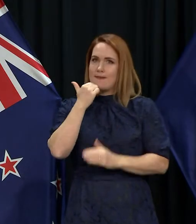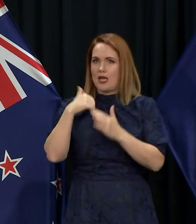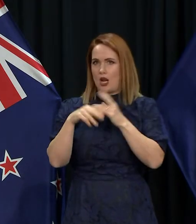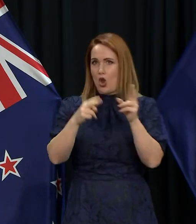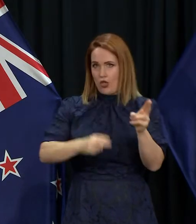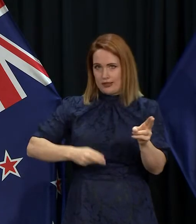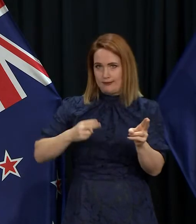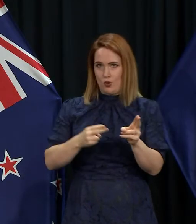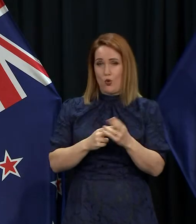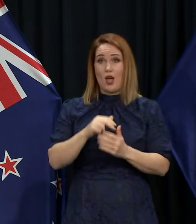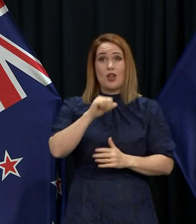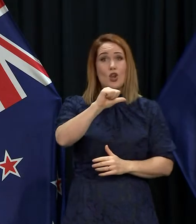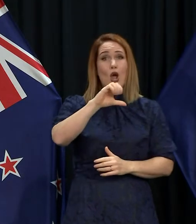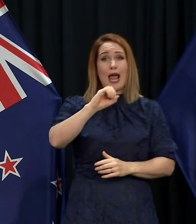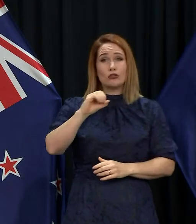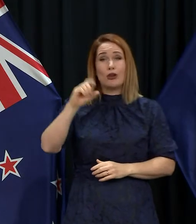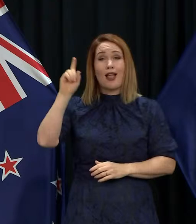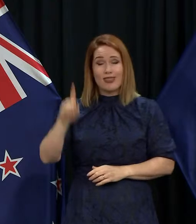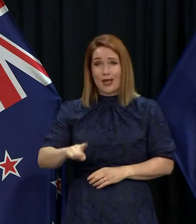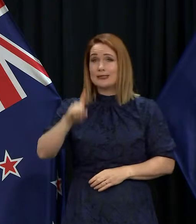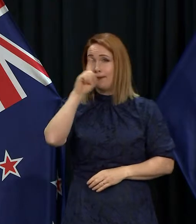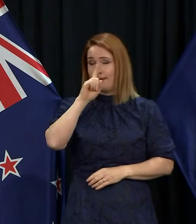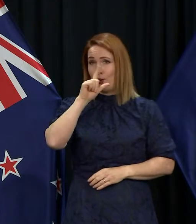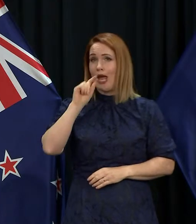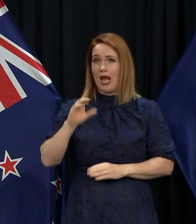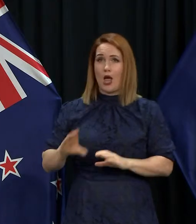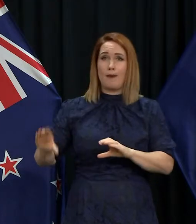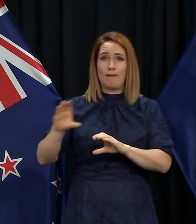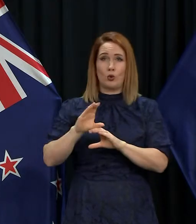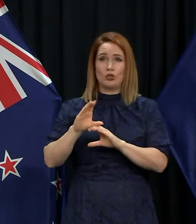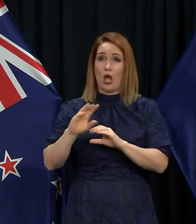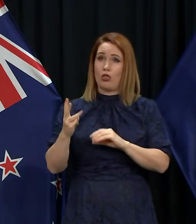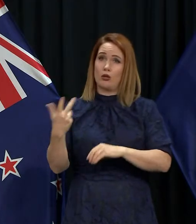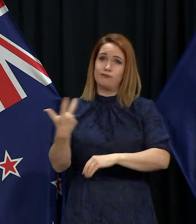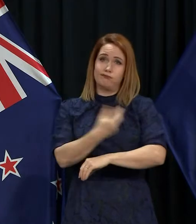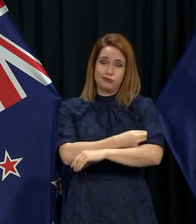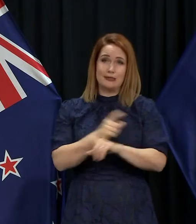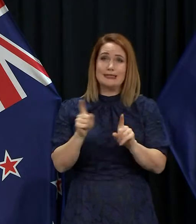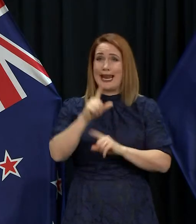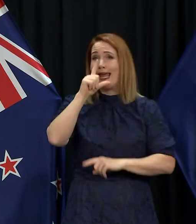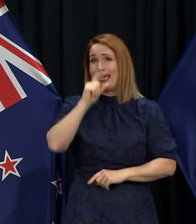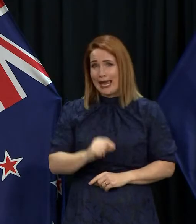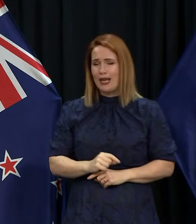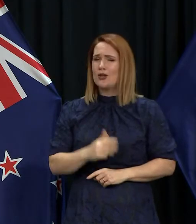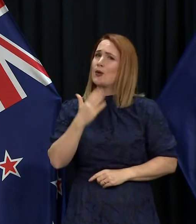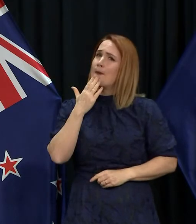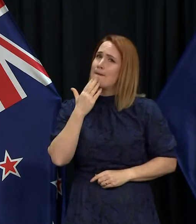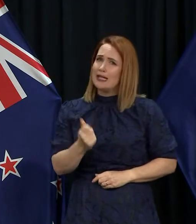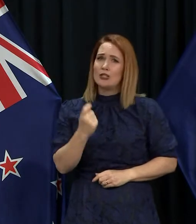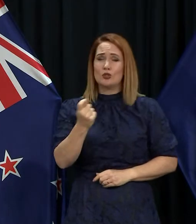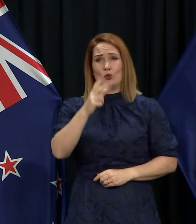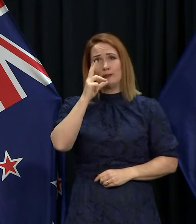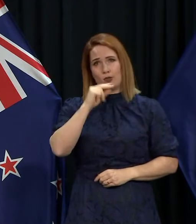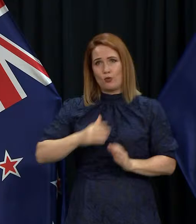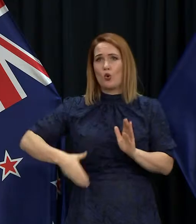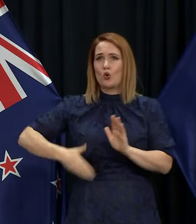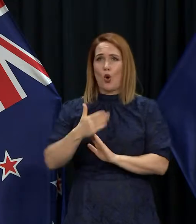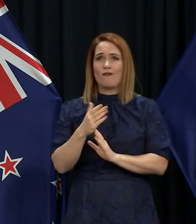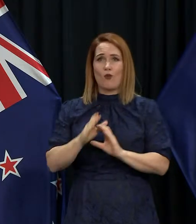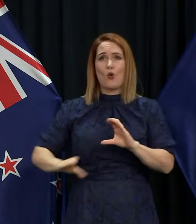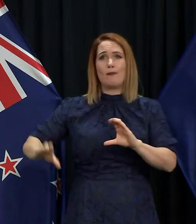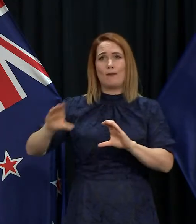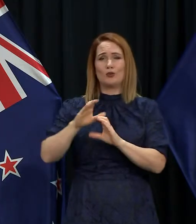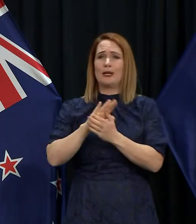than 900,000 people are due their boosters today. Please get your booster as soon as you can. It will